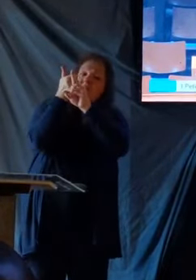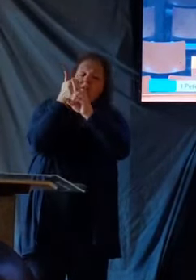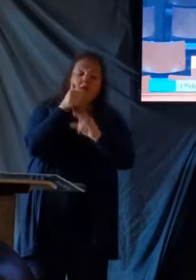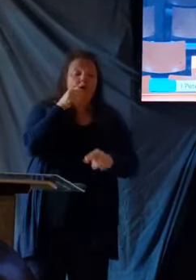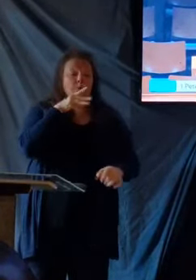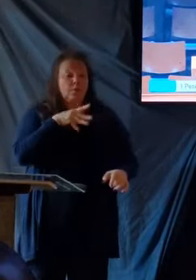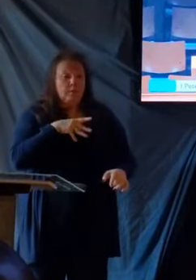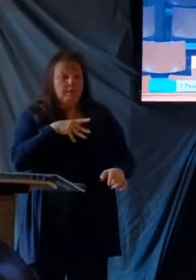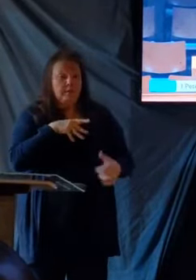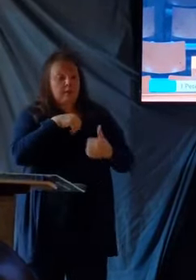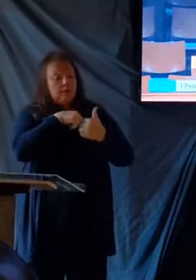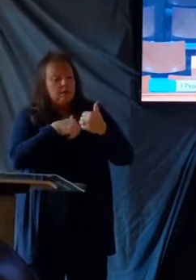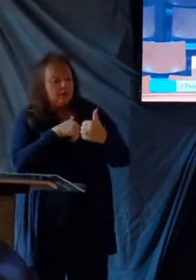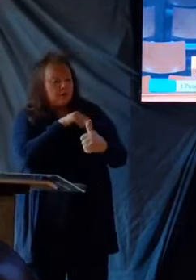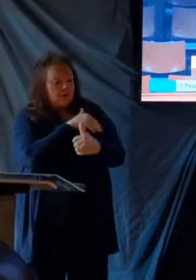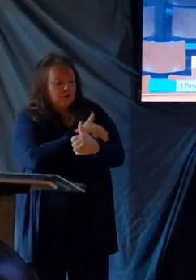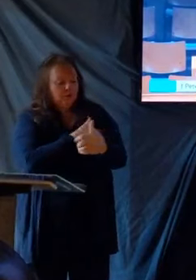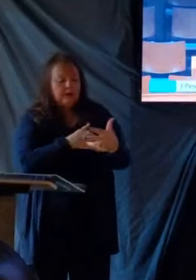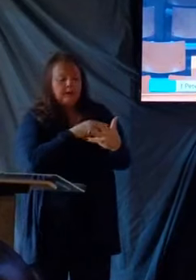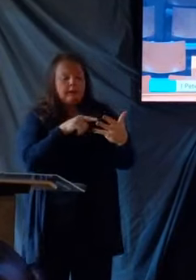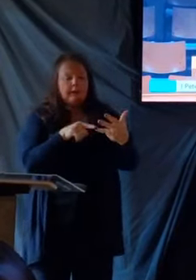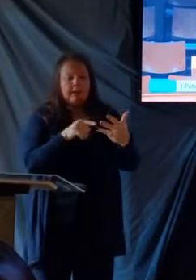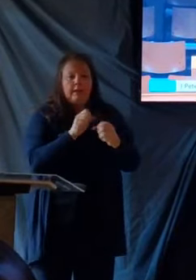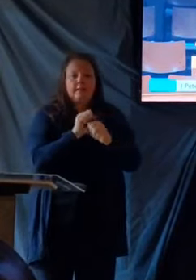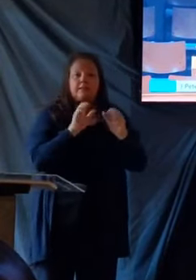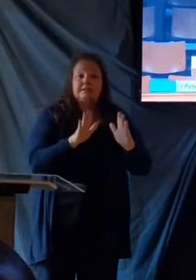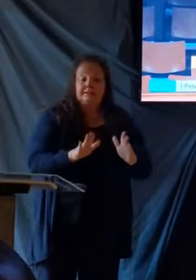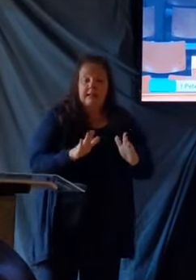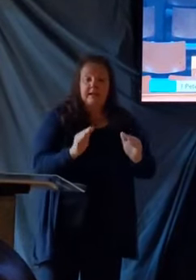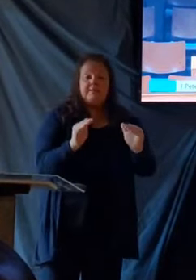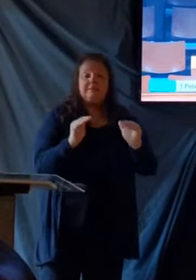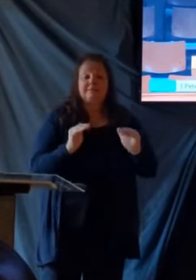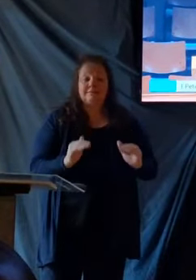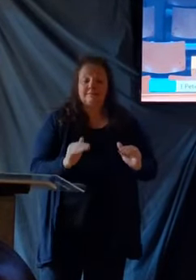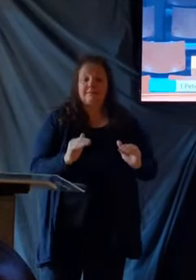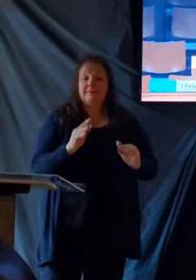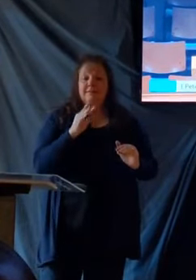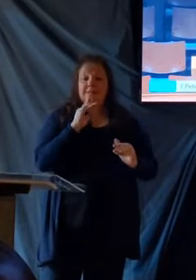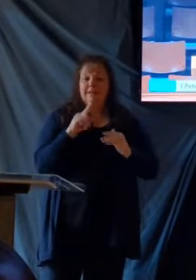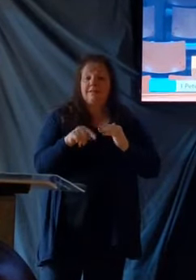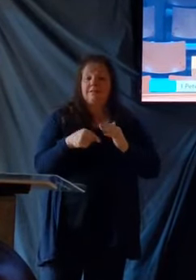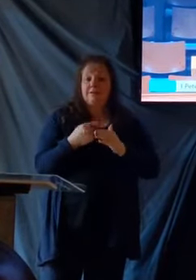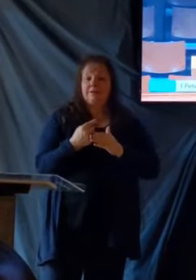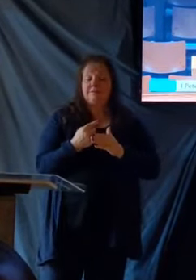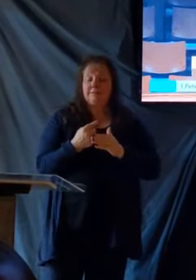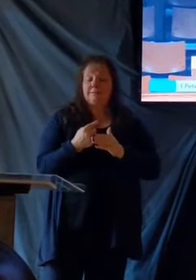women and their being under authority. Then he's going to talk about slaves. Then he's going to talk about